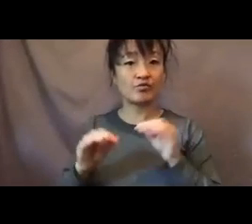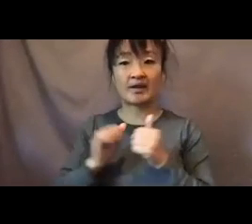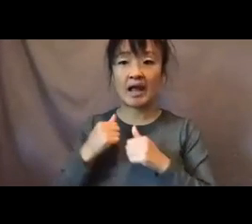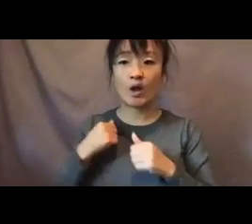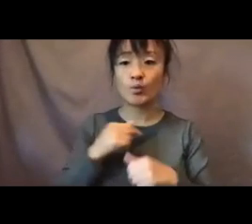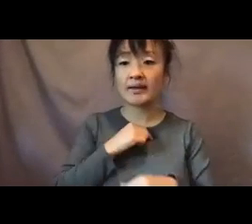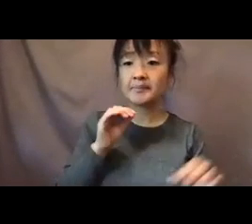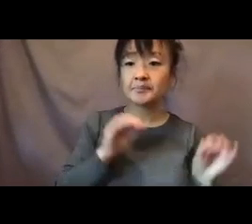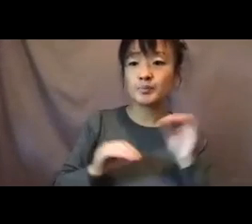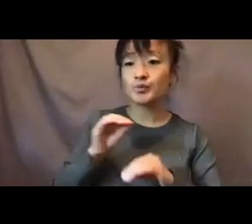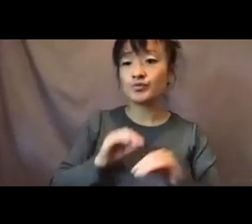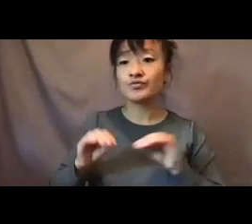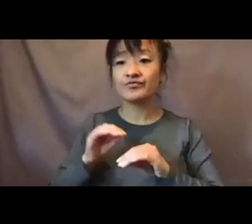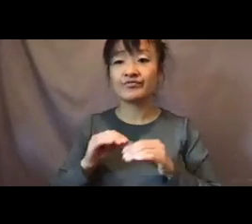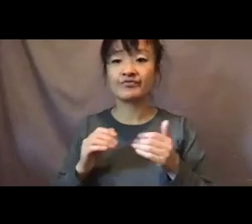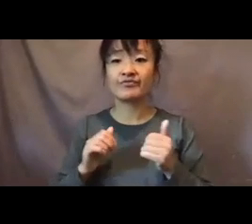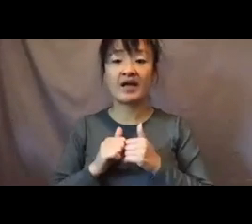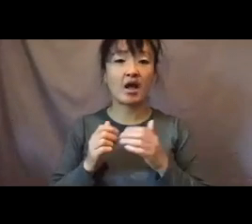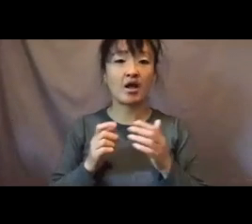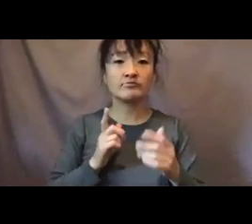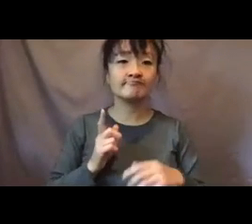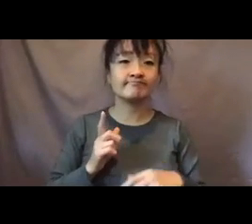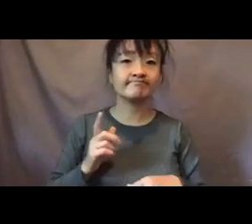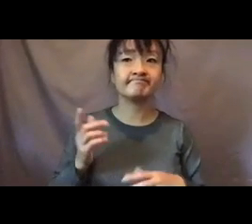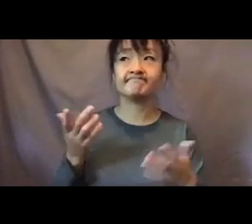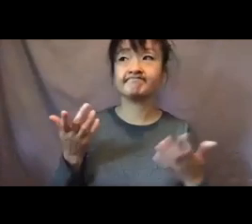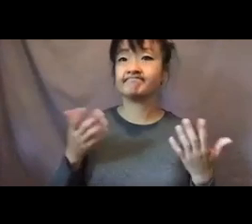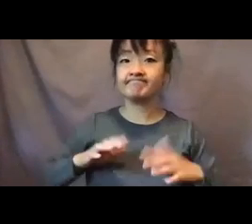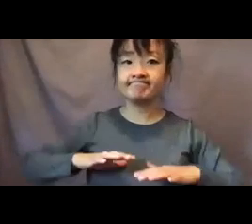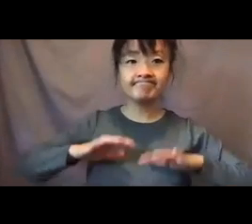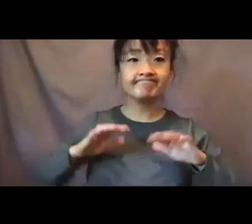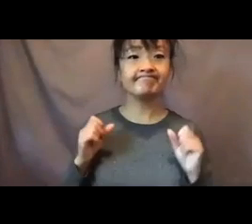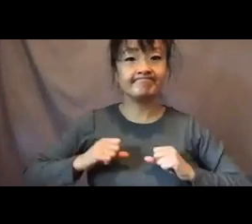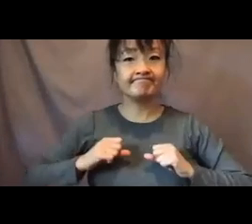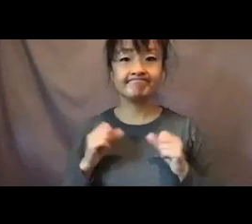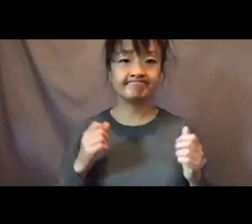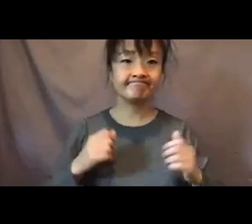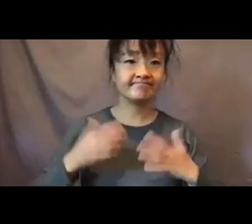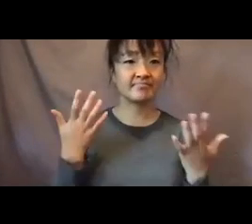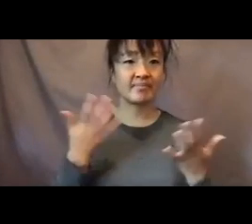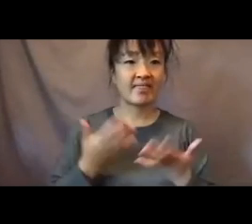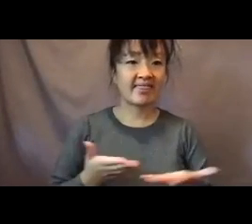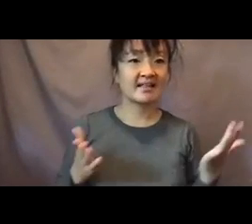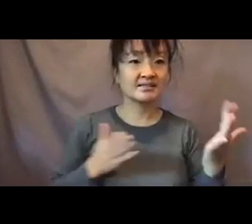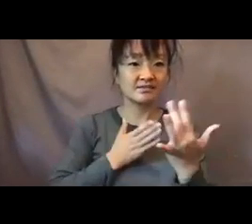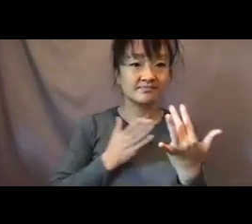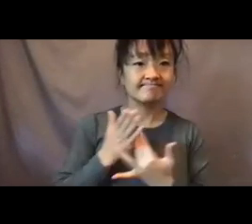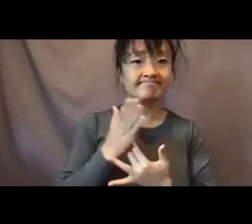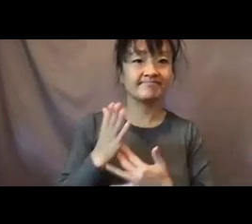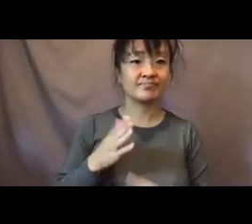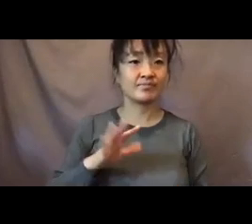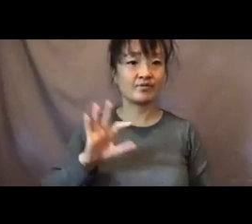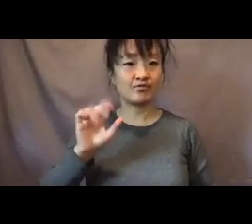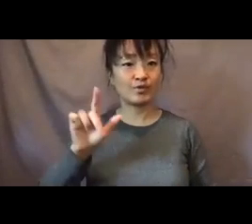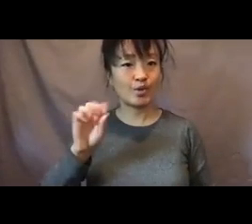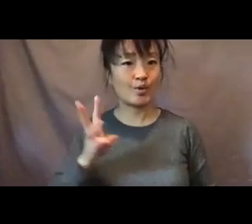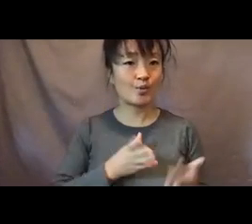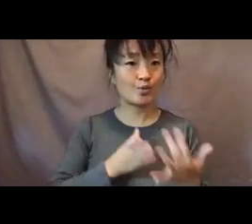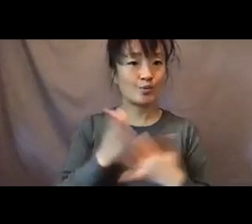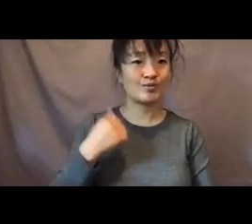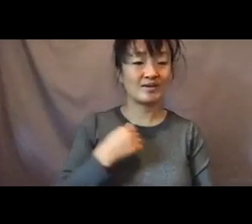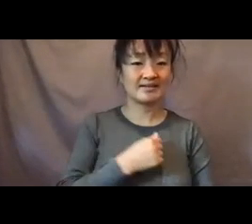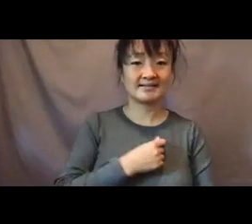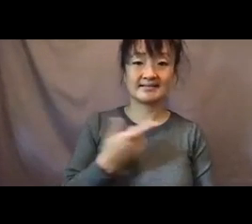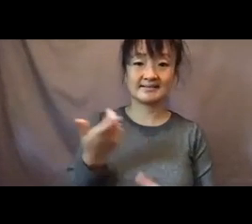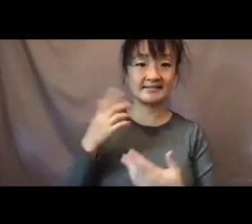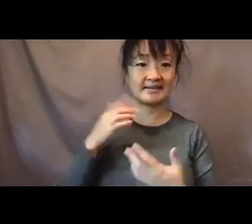of make sure that we're activated and things flow through us, right? And you will notice if you sort of resonate, there's